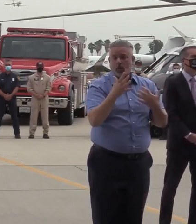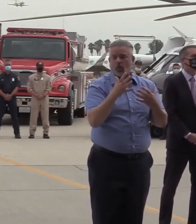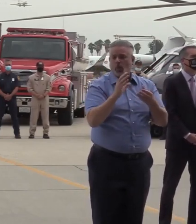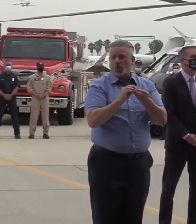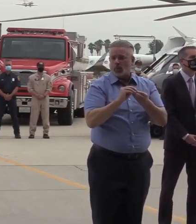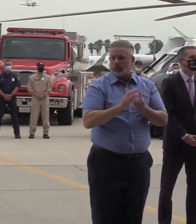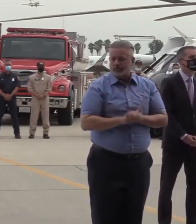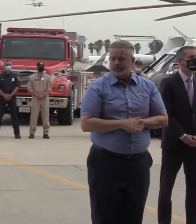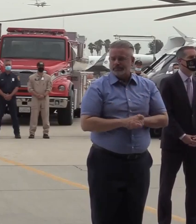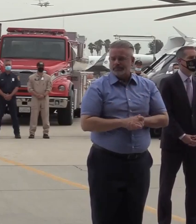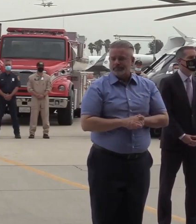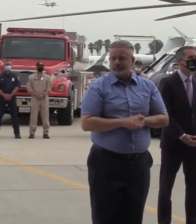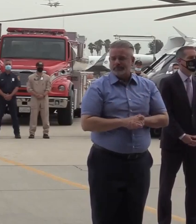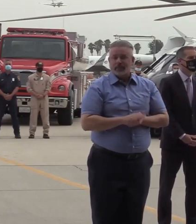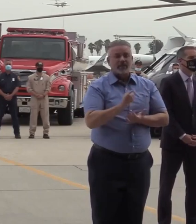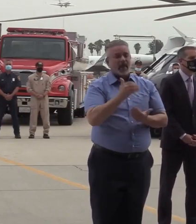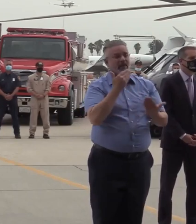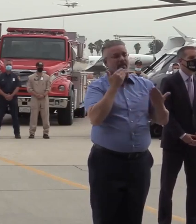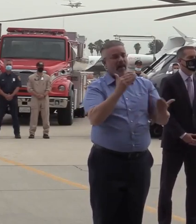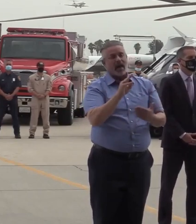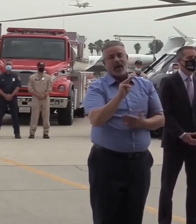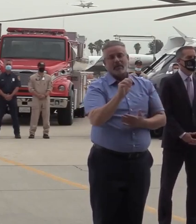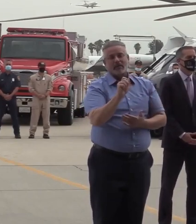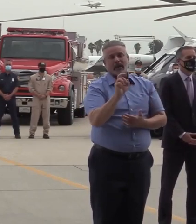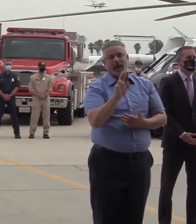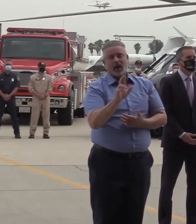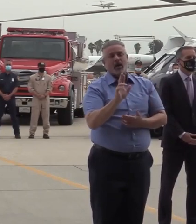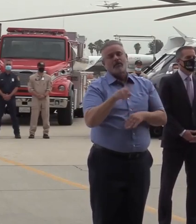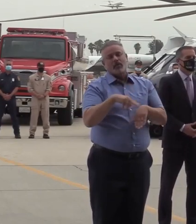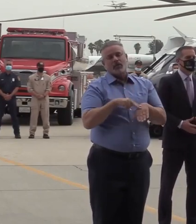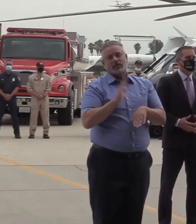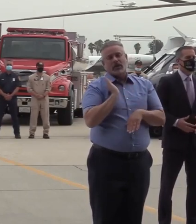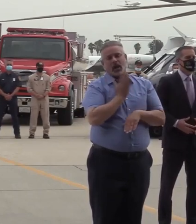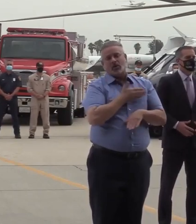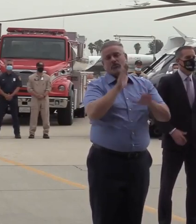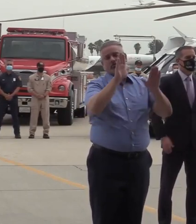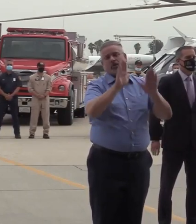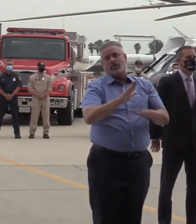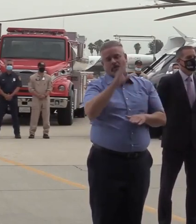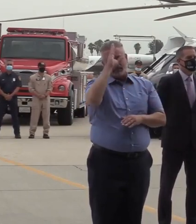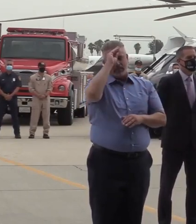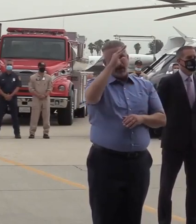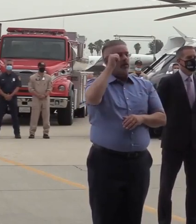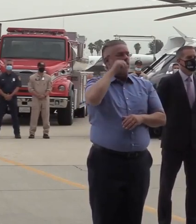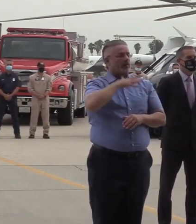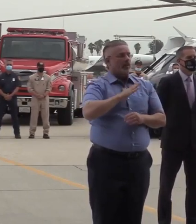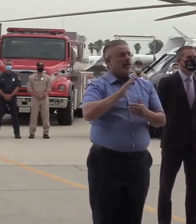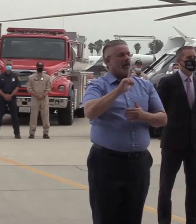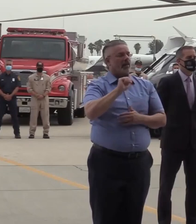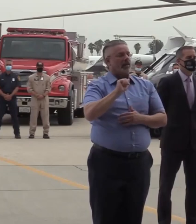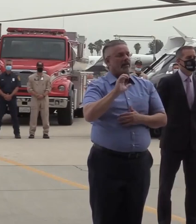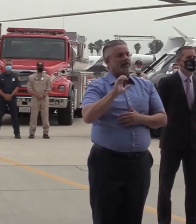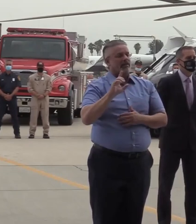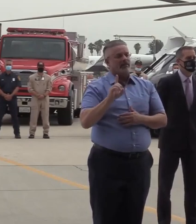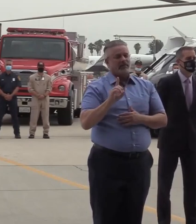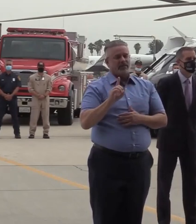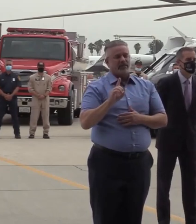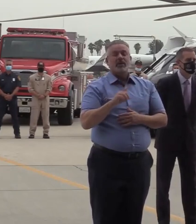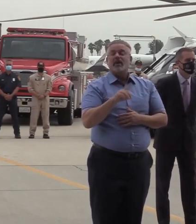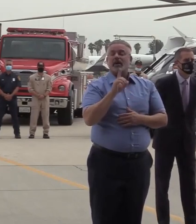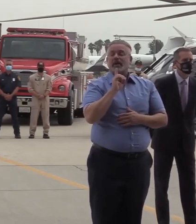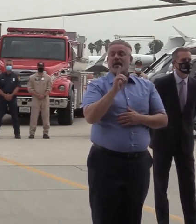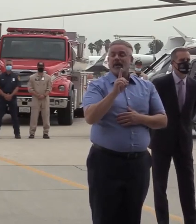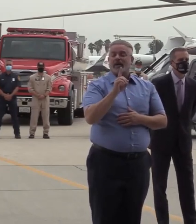possession. So with that, I want to thank the mayor and of course our incredible men and women of our LA City Fire Department